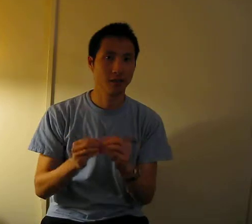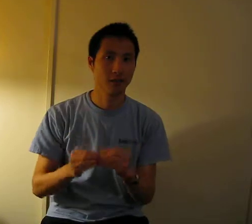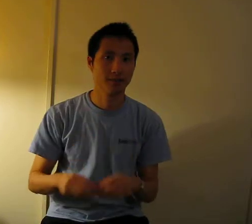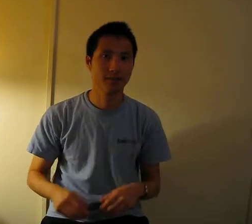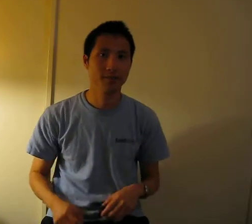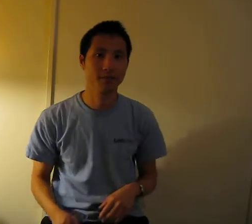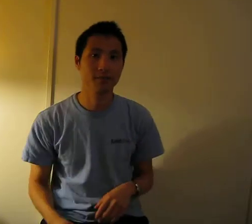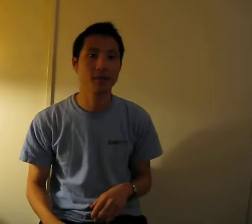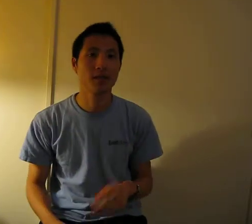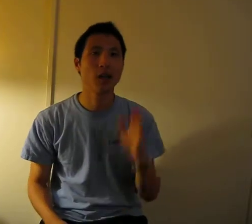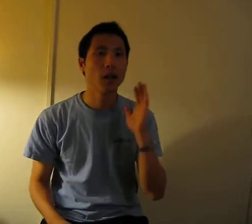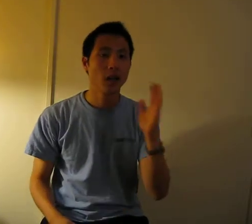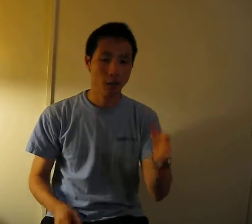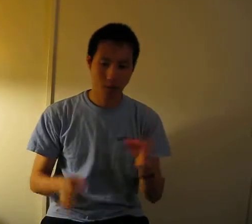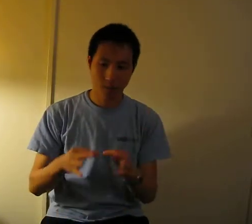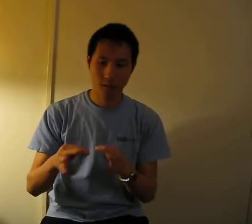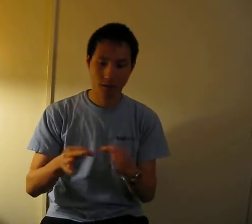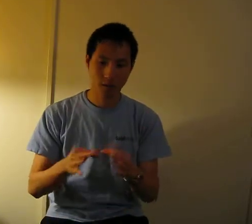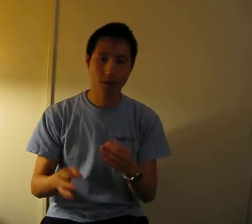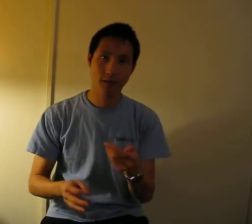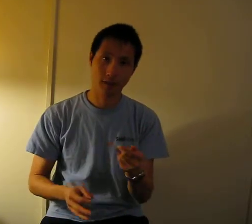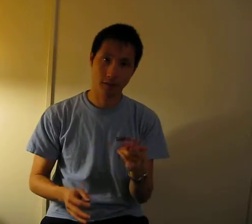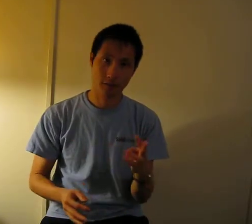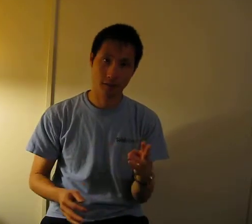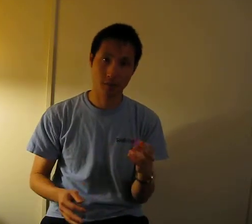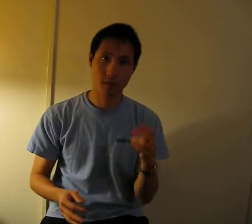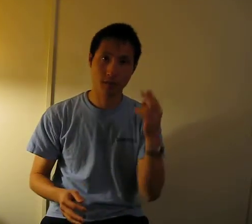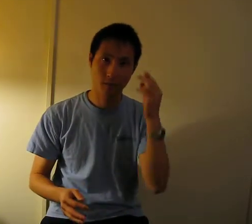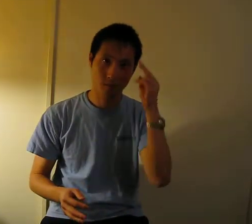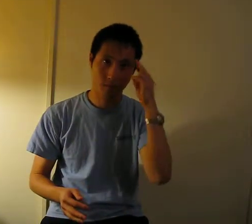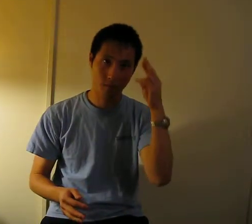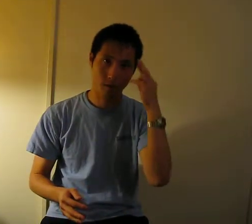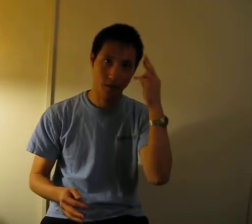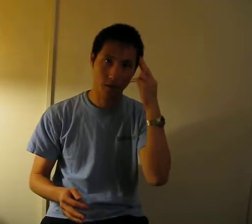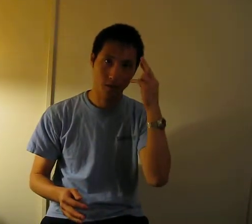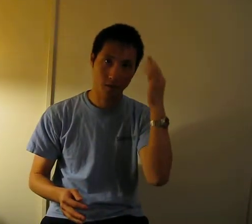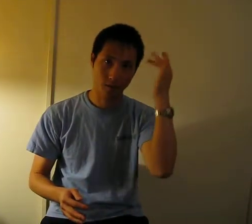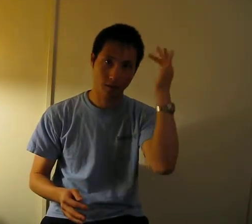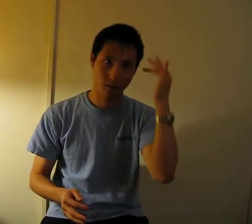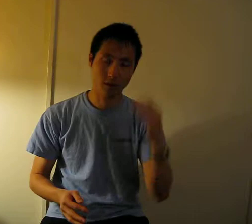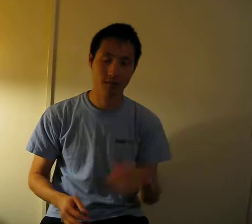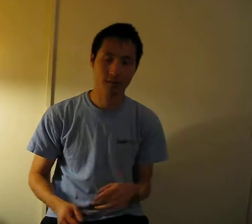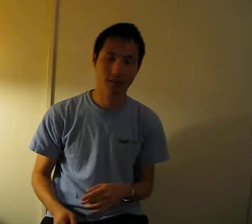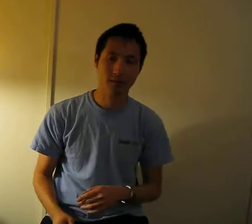and will be safer. And I'll explain a couple of reasons why that is.